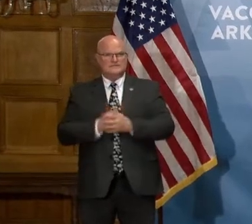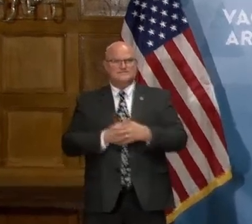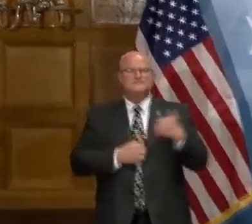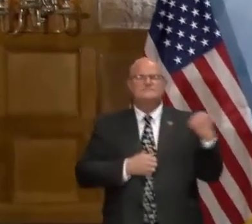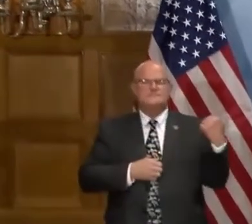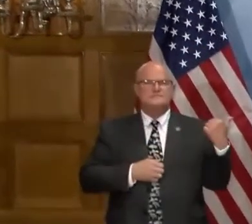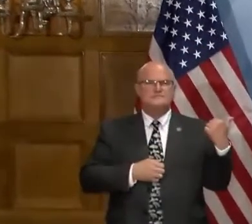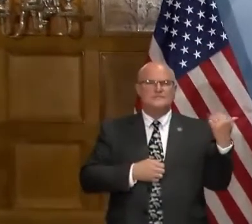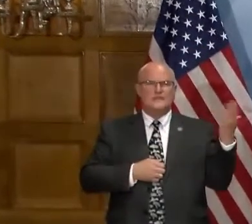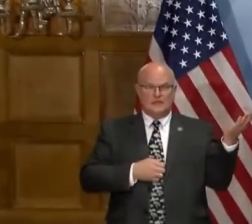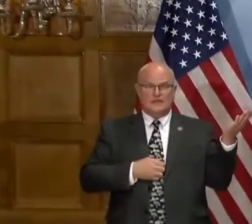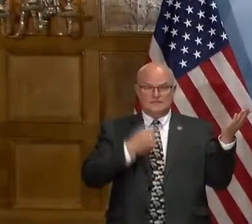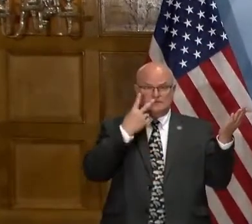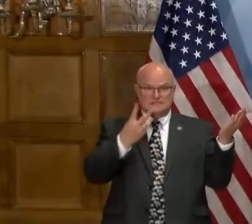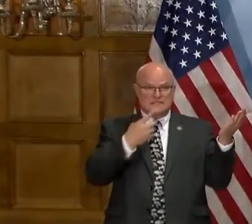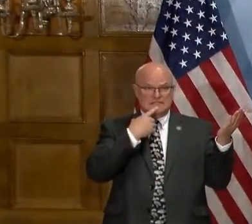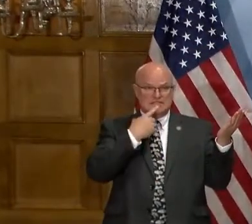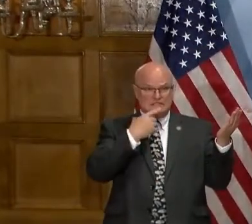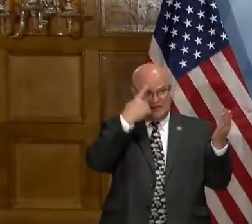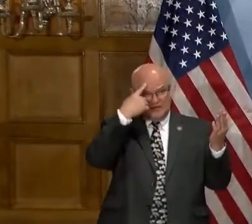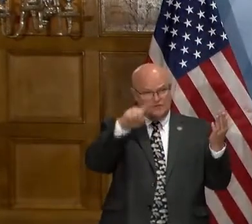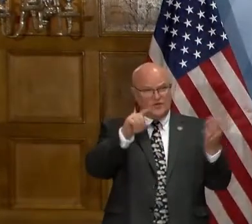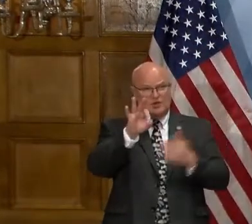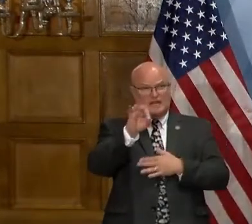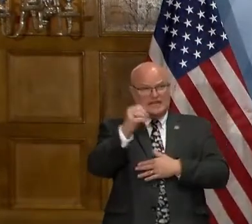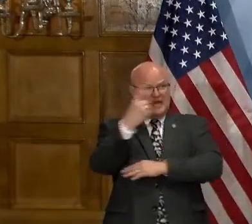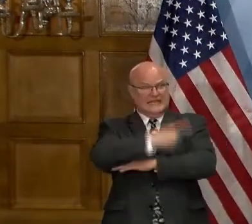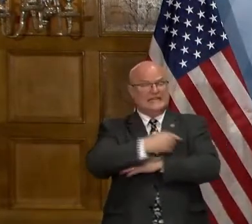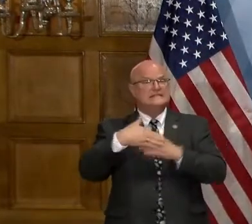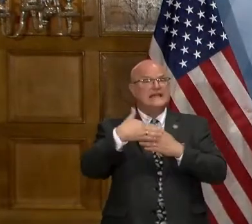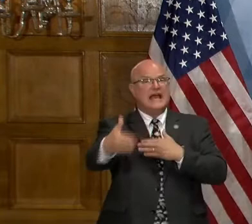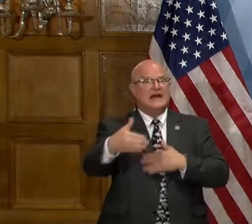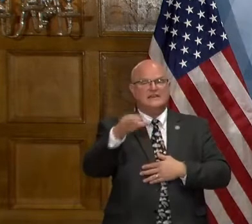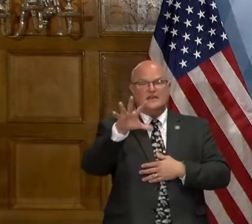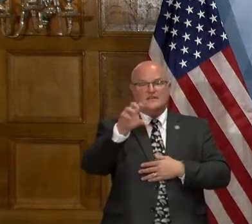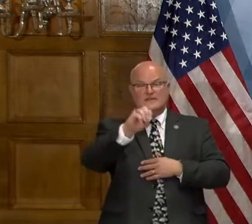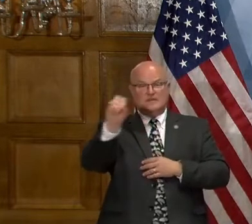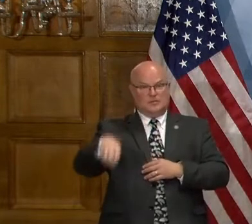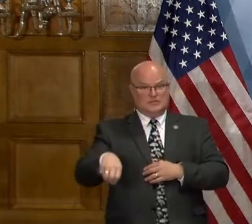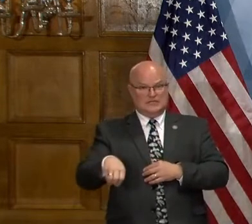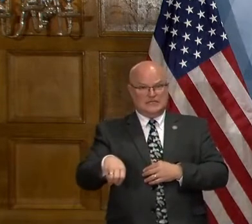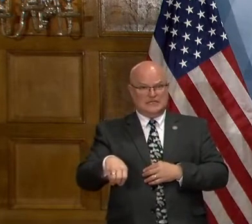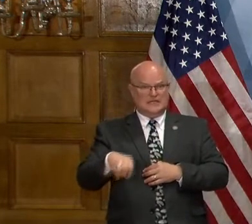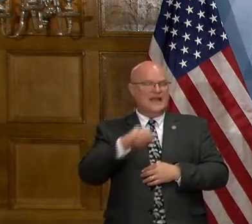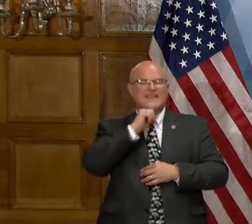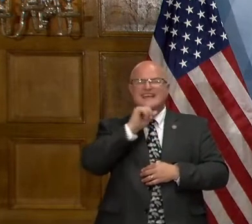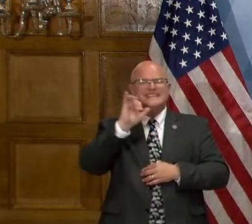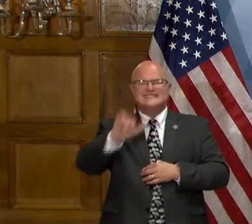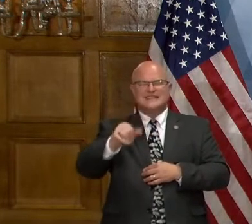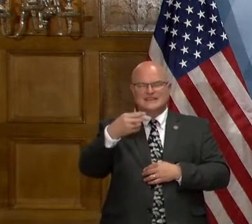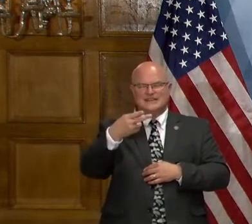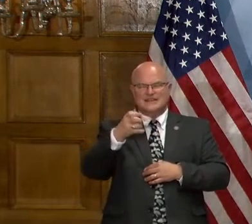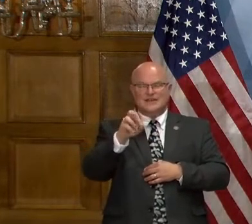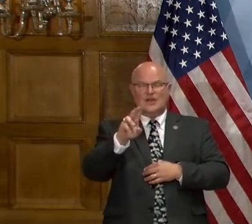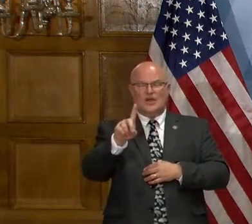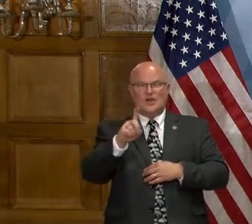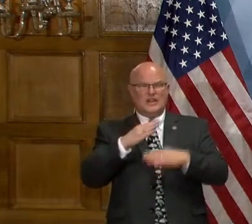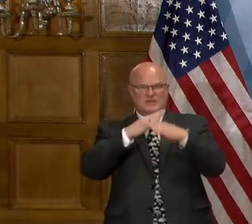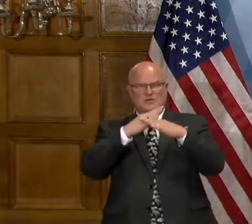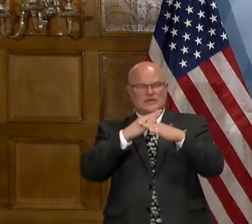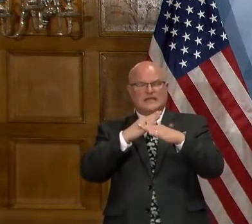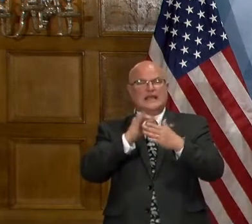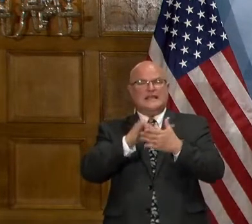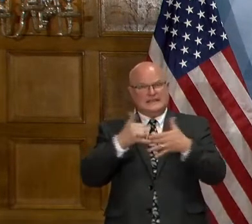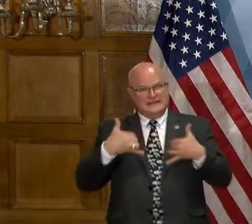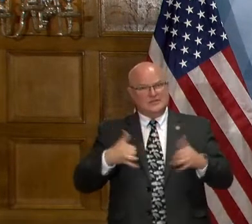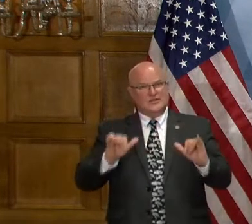Well, as you can see, you said it for 90 days out, it's 50%. That's not herd immunity. They still look